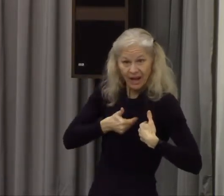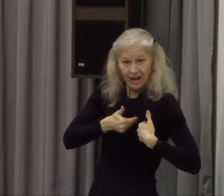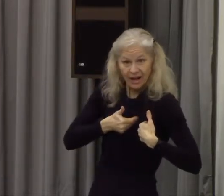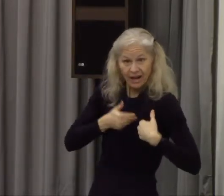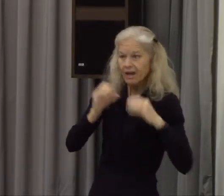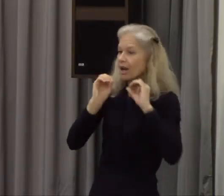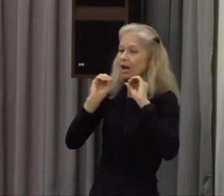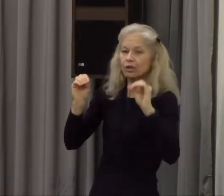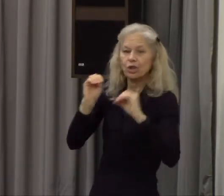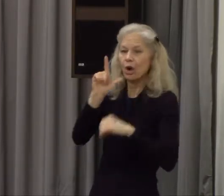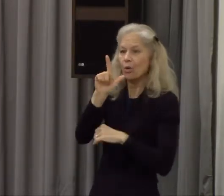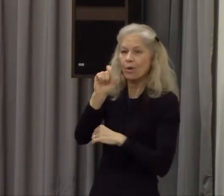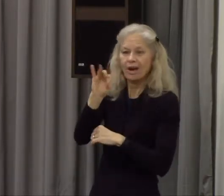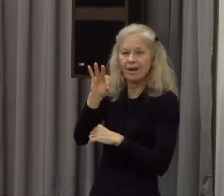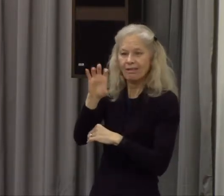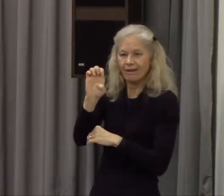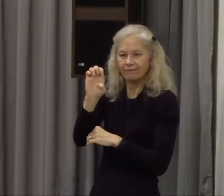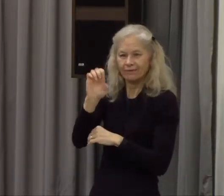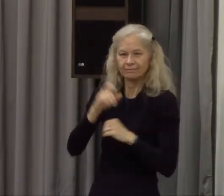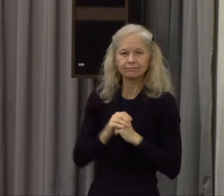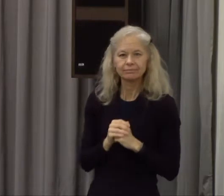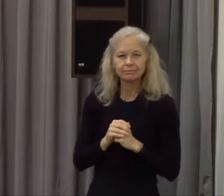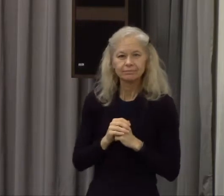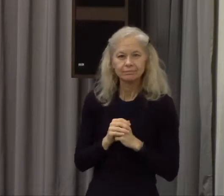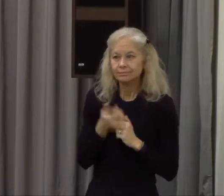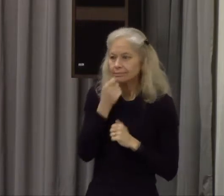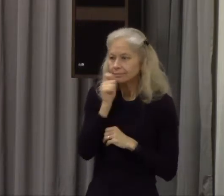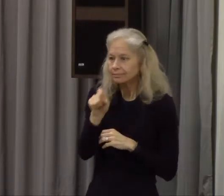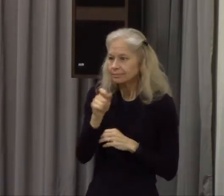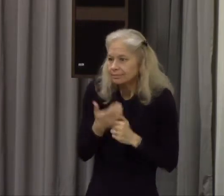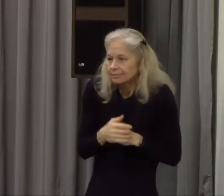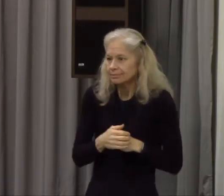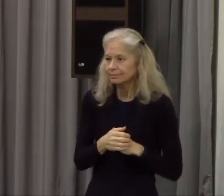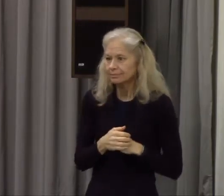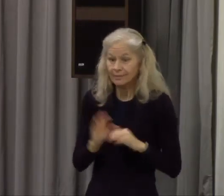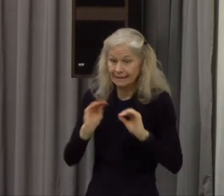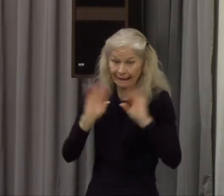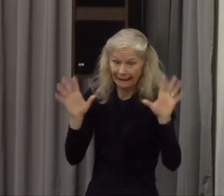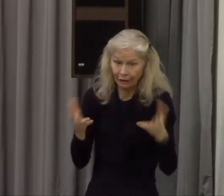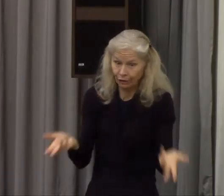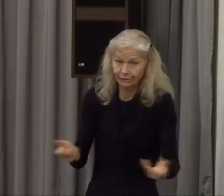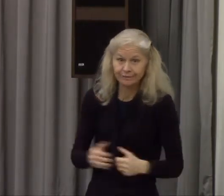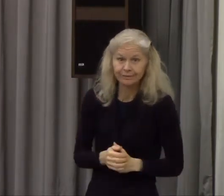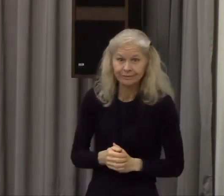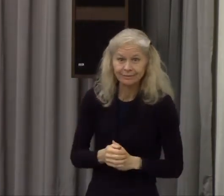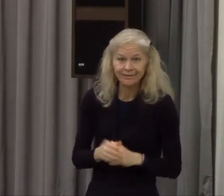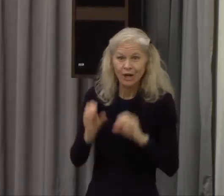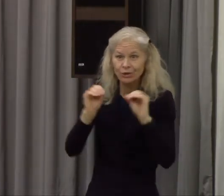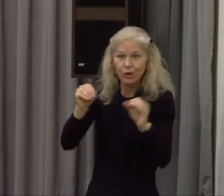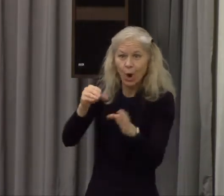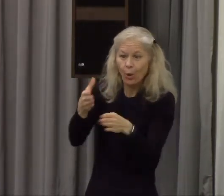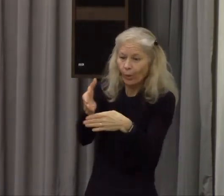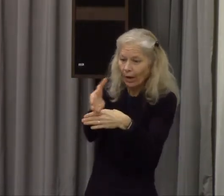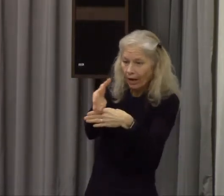I've seen your salvation. He is salvation, Jesus Christ.